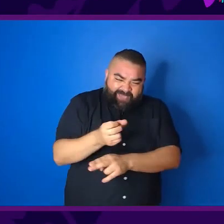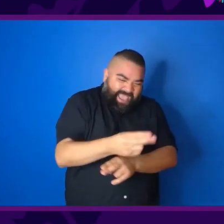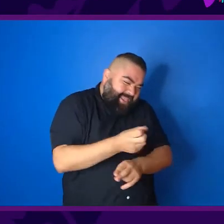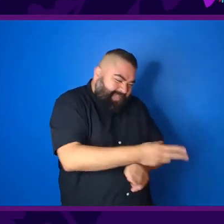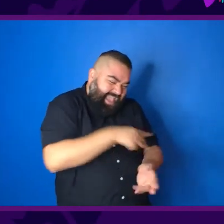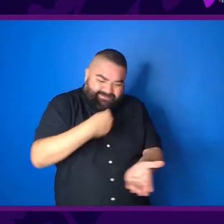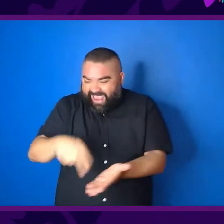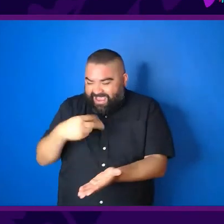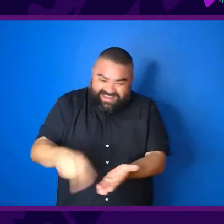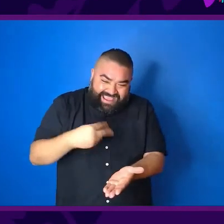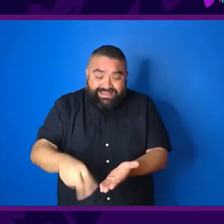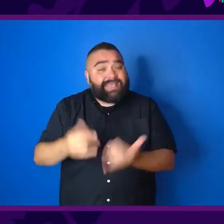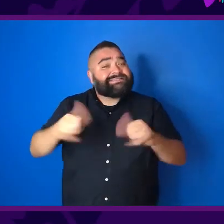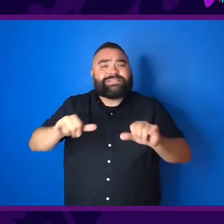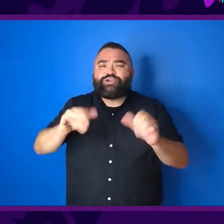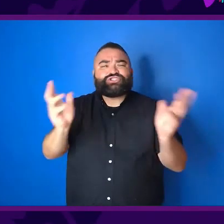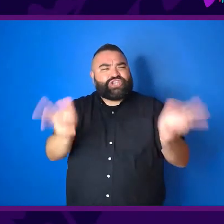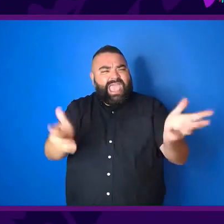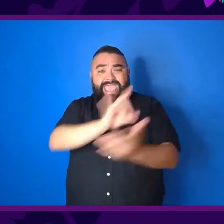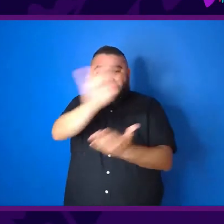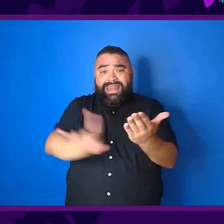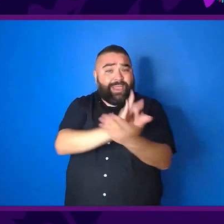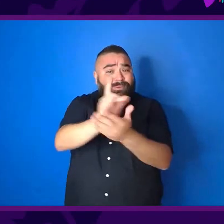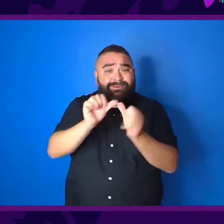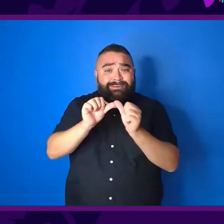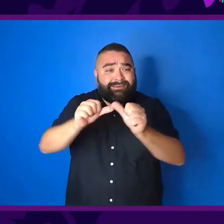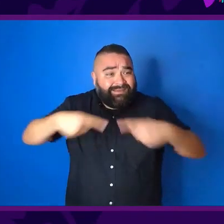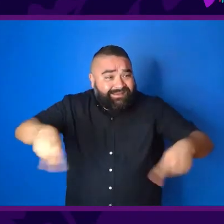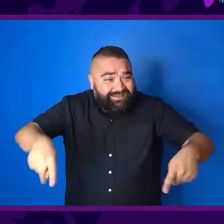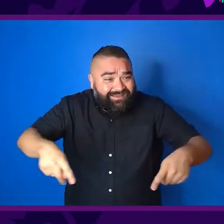to you for 8 hours. So, I mean, what are some of the